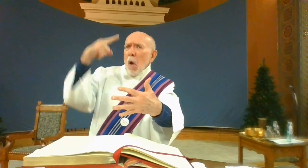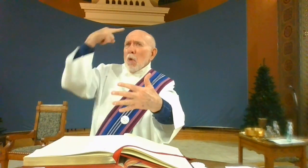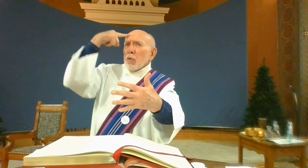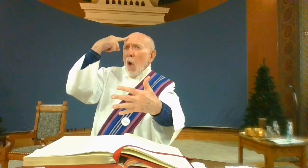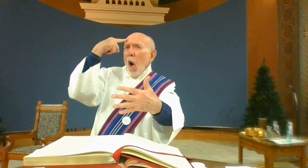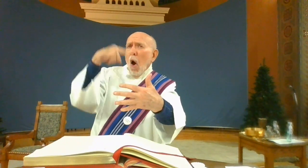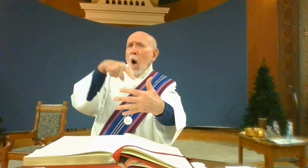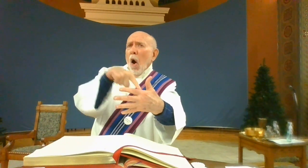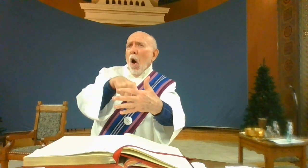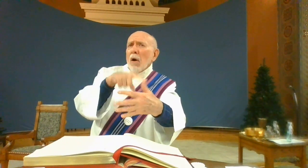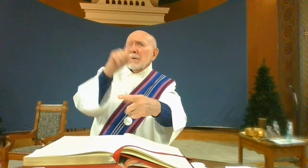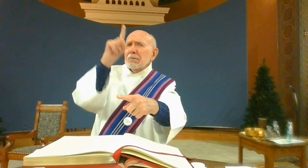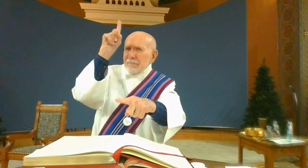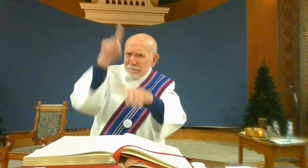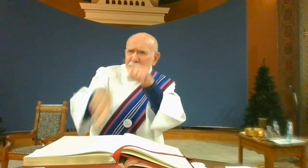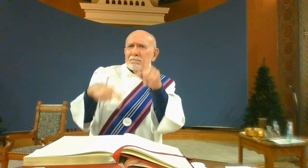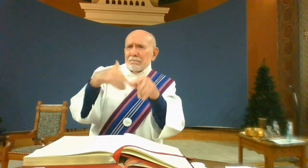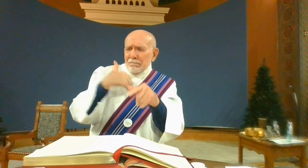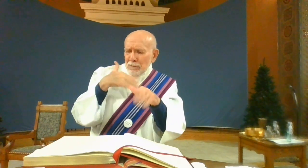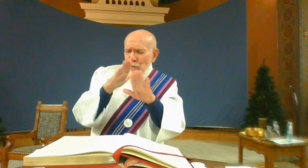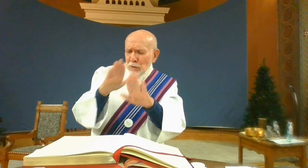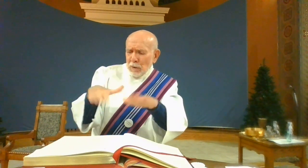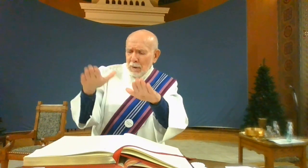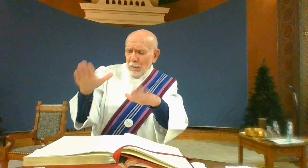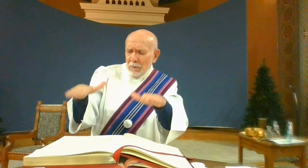for her, who was called barren.